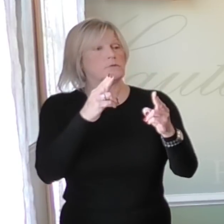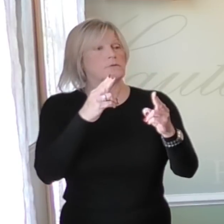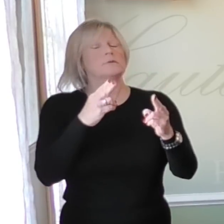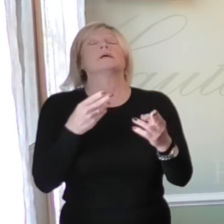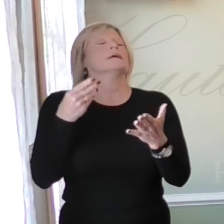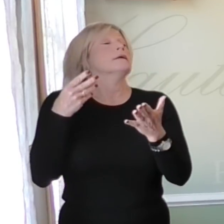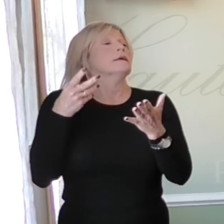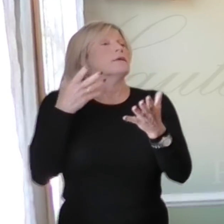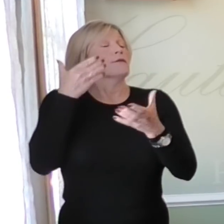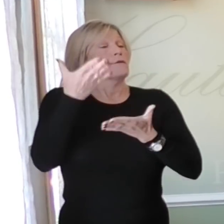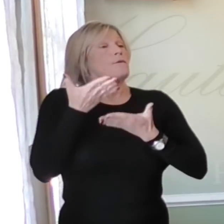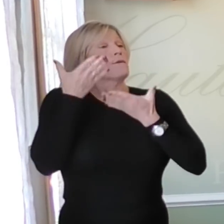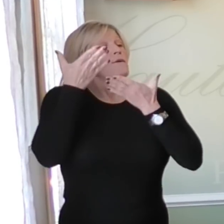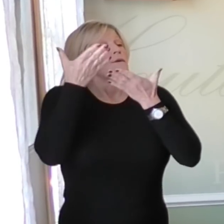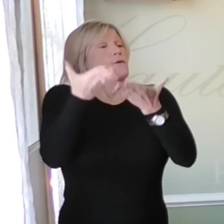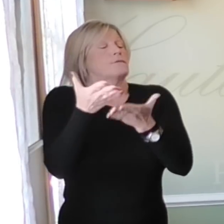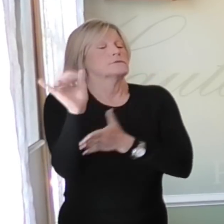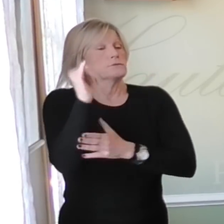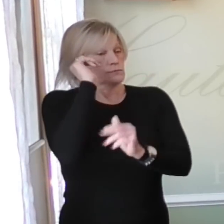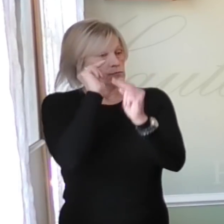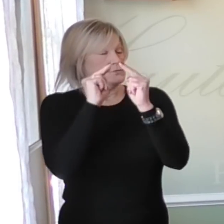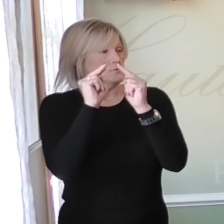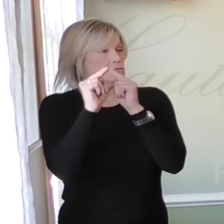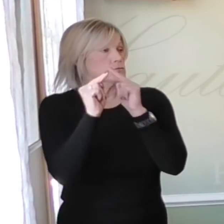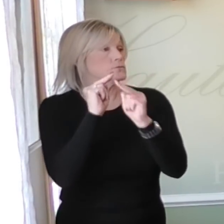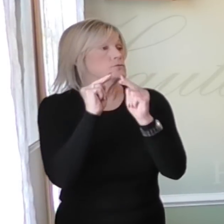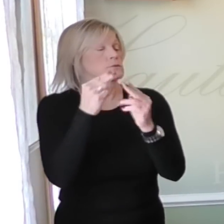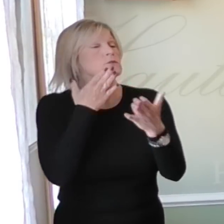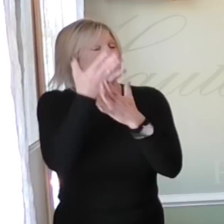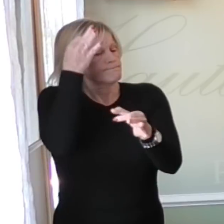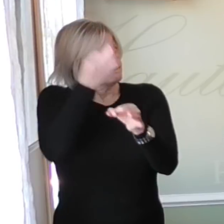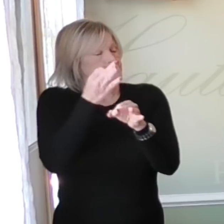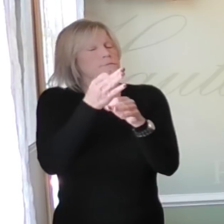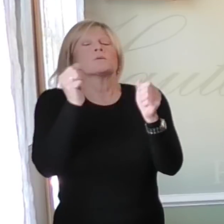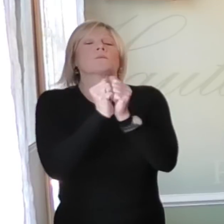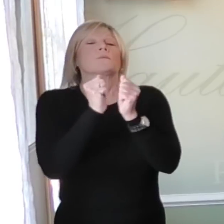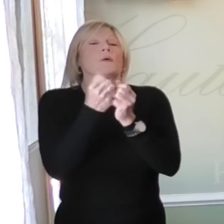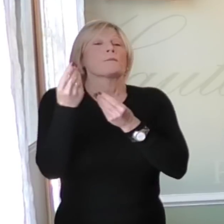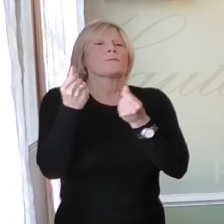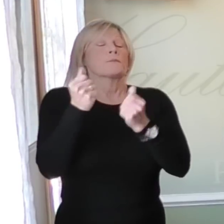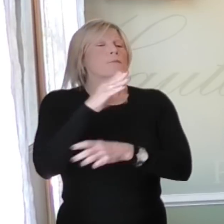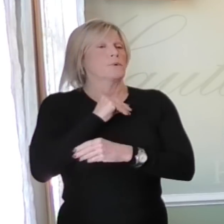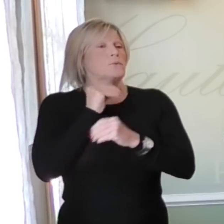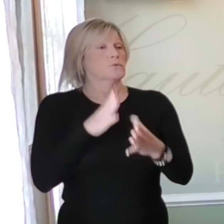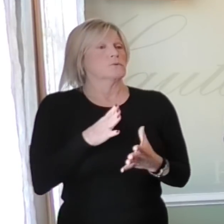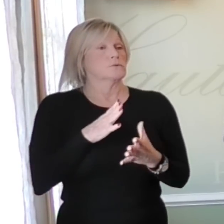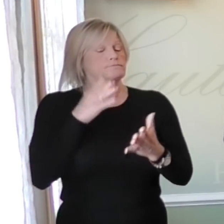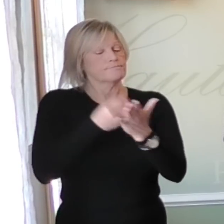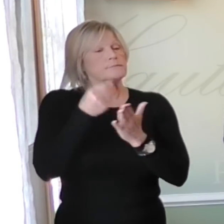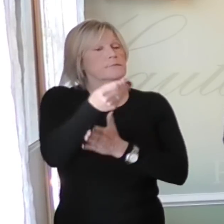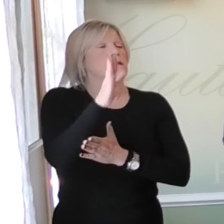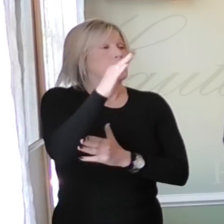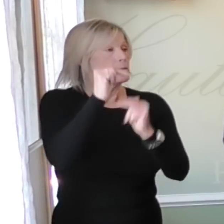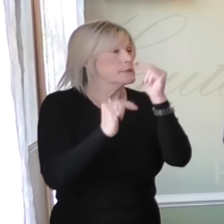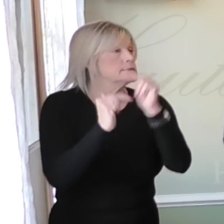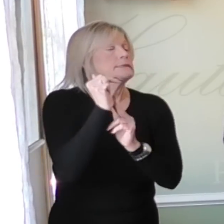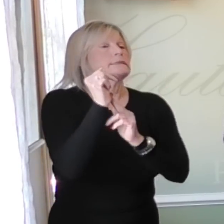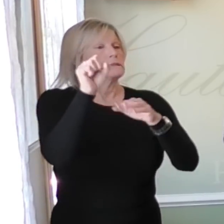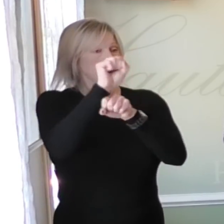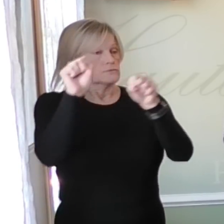out and negotiate in good faith with those property owners to acquire the buildings and